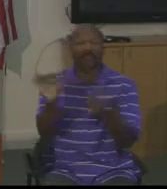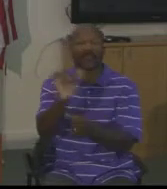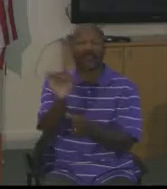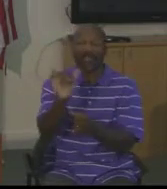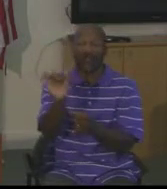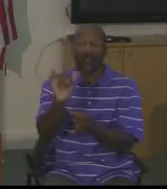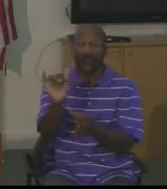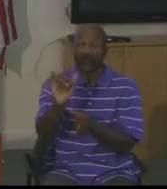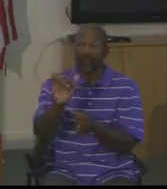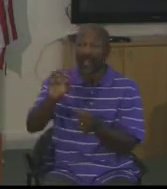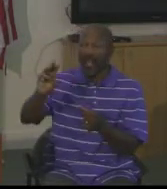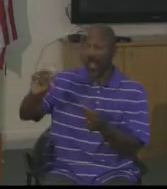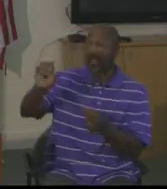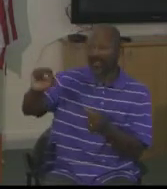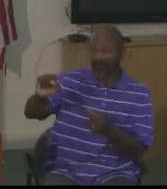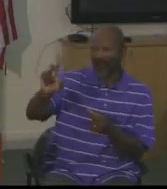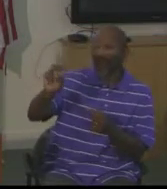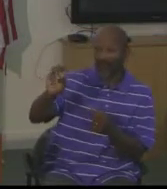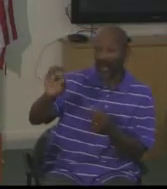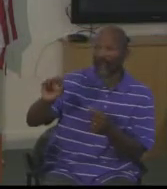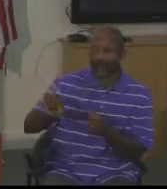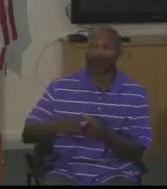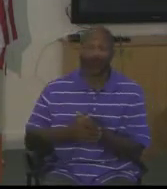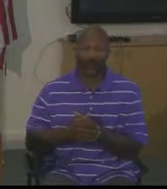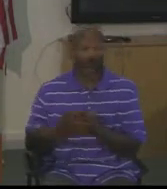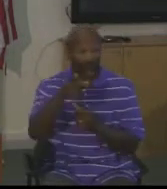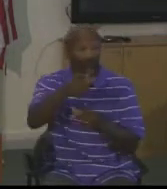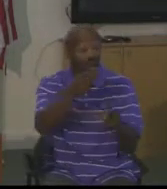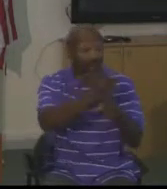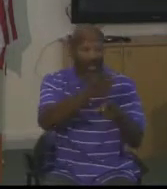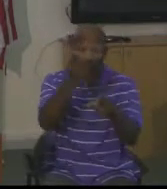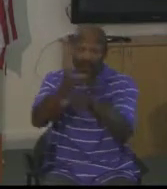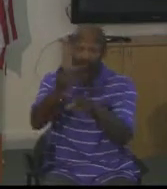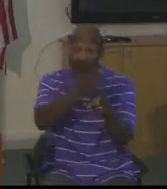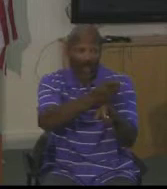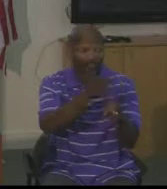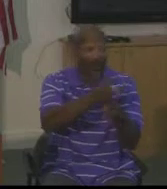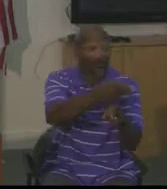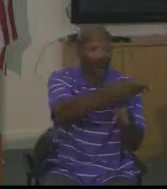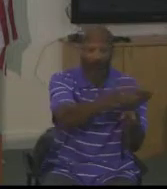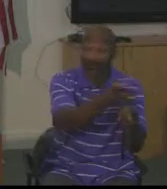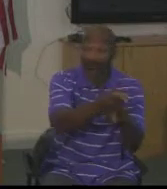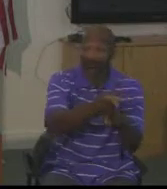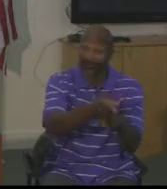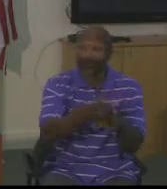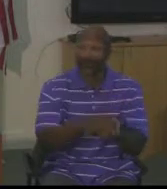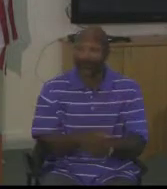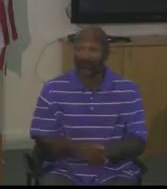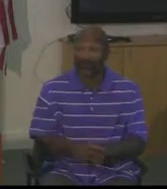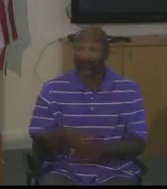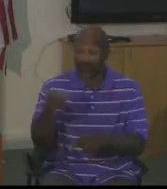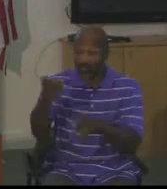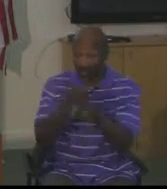Are you grading your neighbors? Are you grading your neighbors' papers?